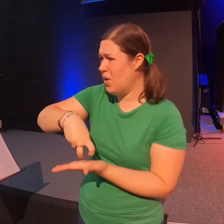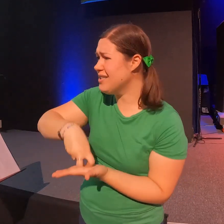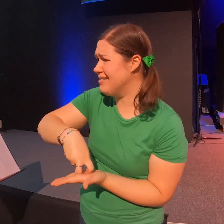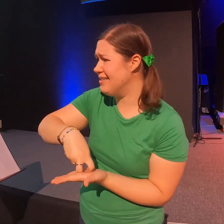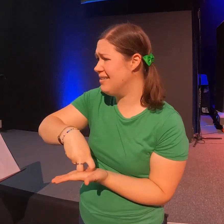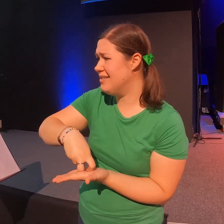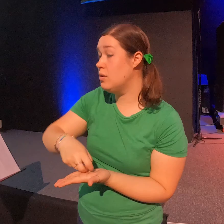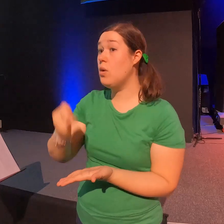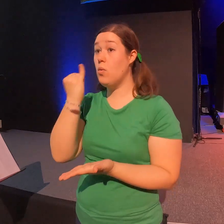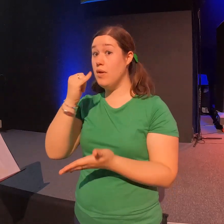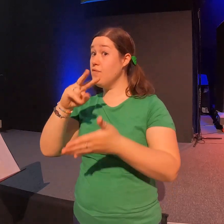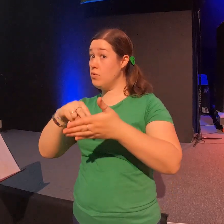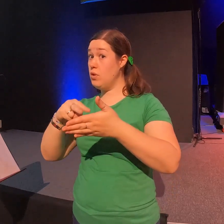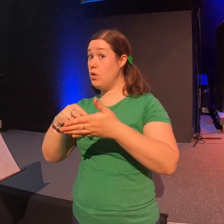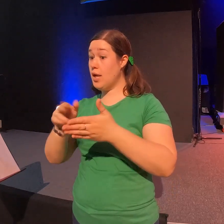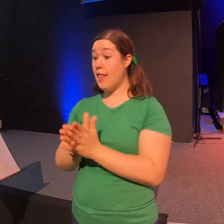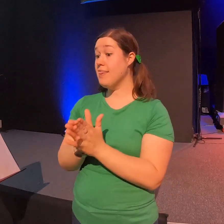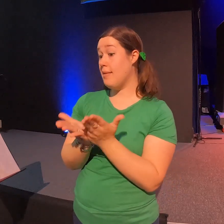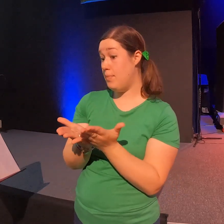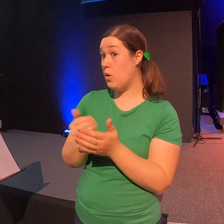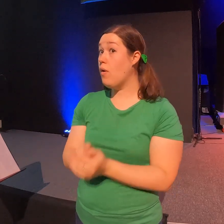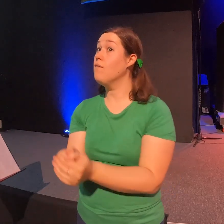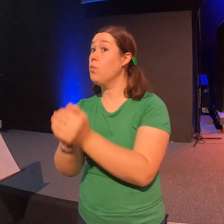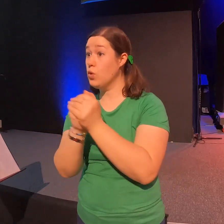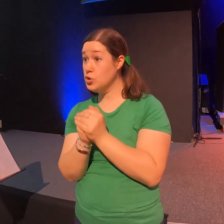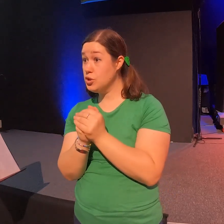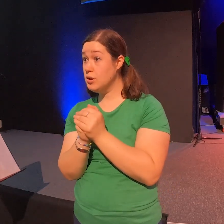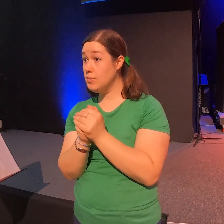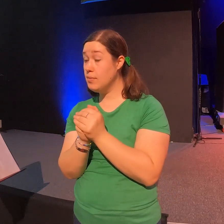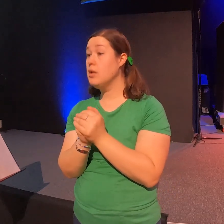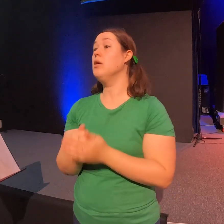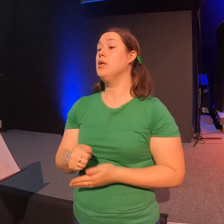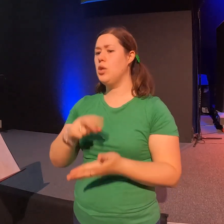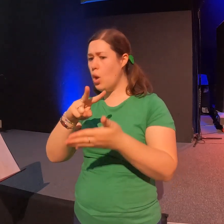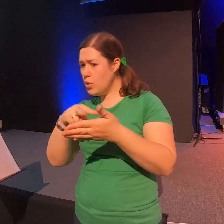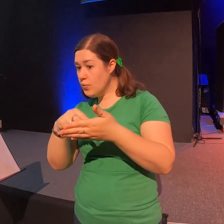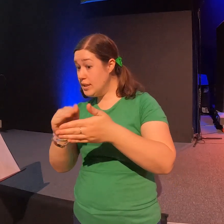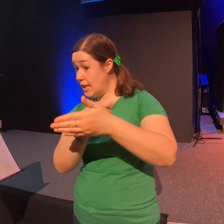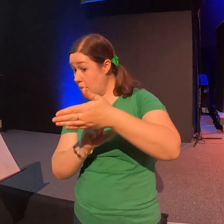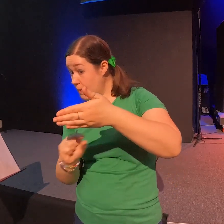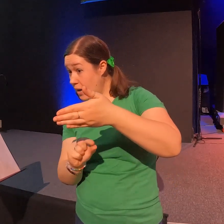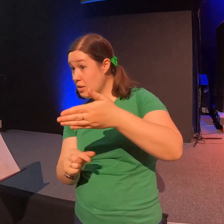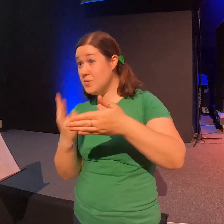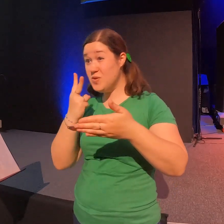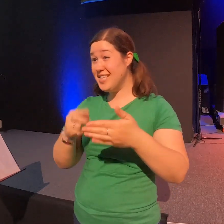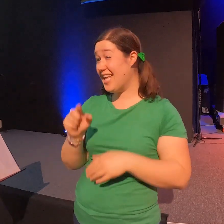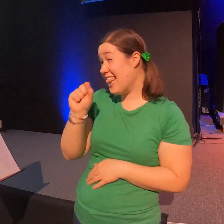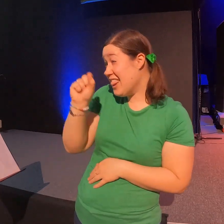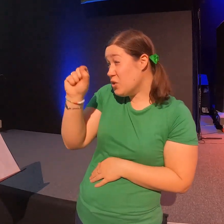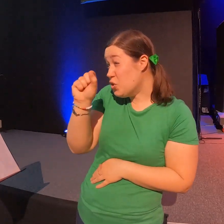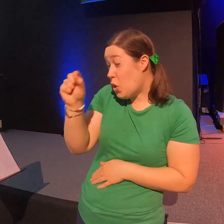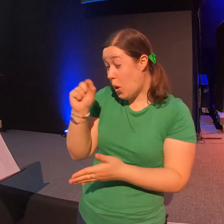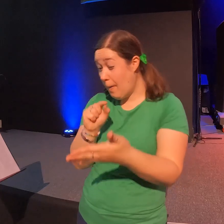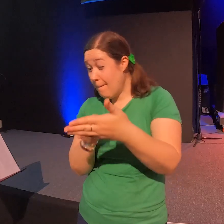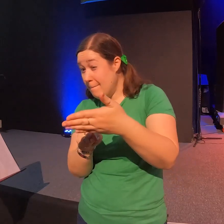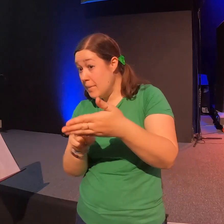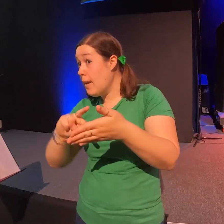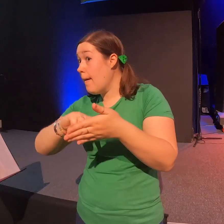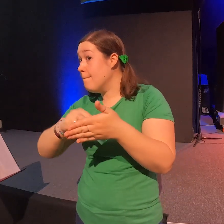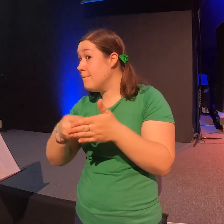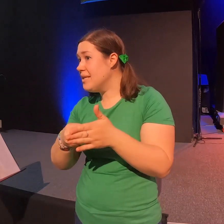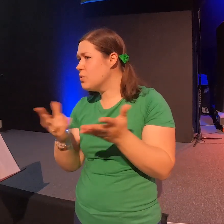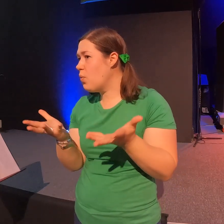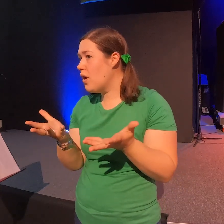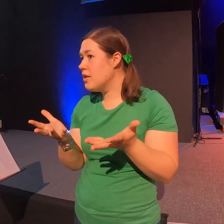and you look at the Apostles' Creed, you will find a little star by Catholic, little c, and it means universal, which means